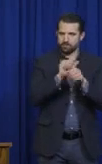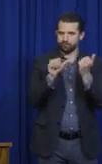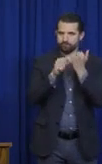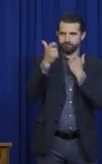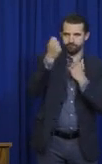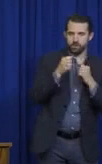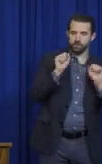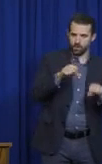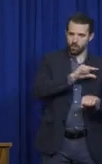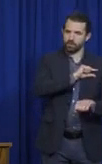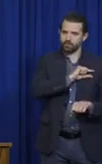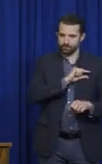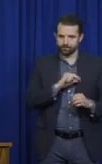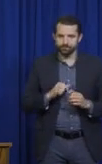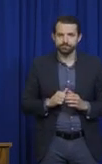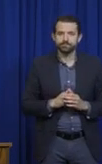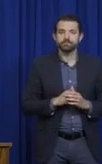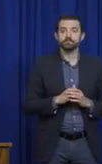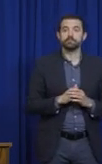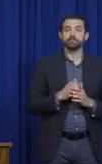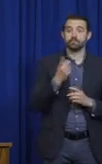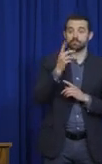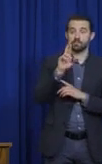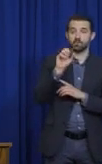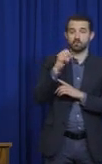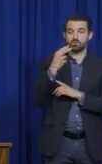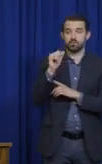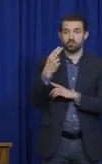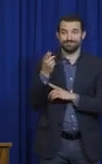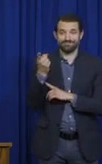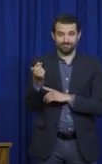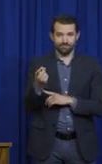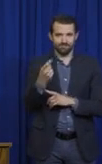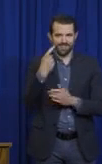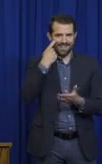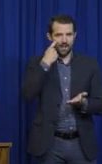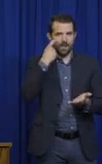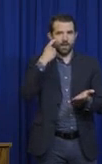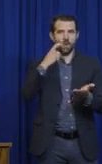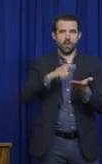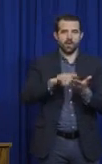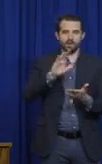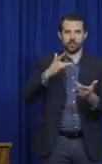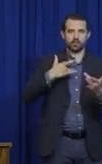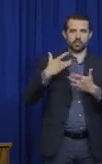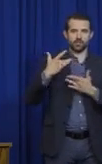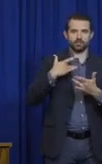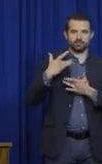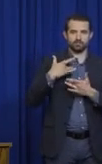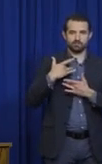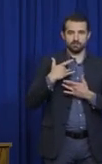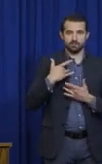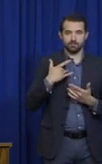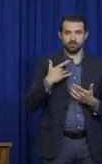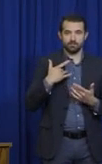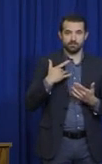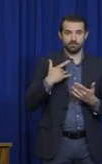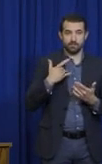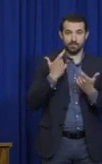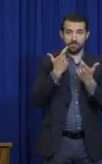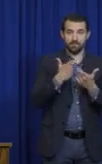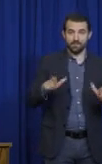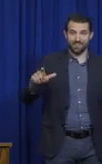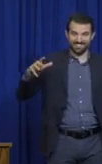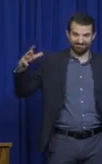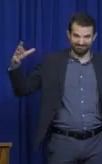in recognition of that concern, so we always have a concern in mass testing, particularly in environments such